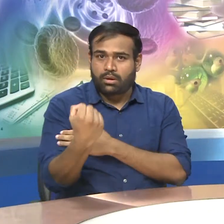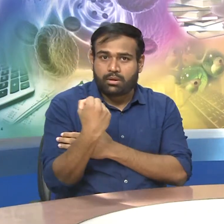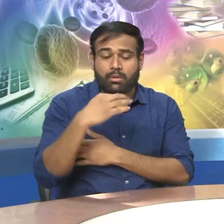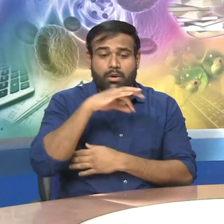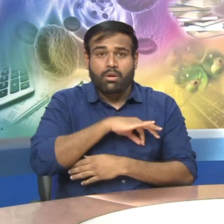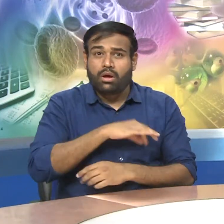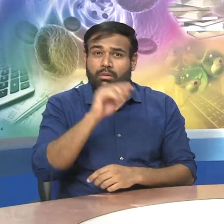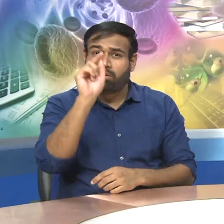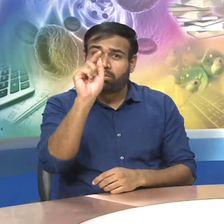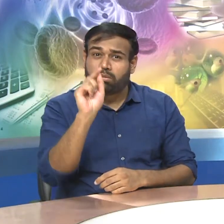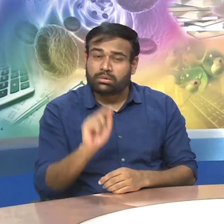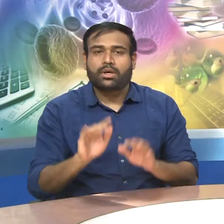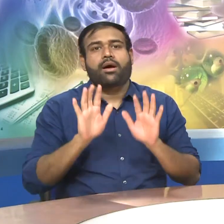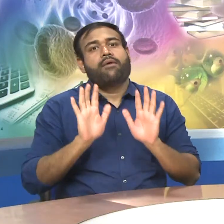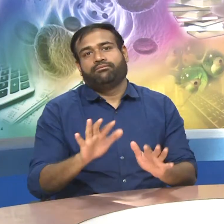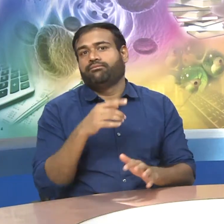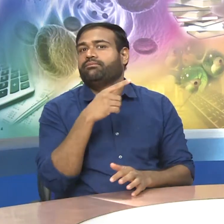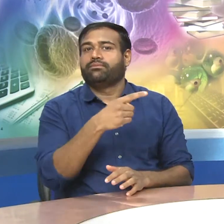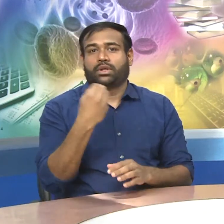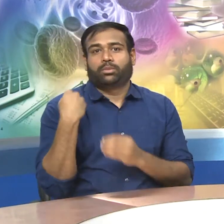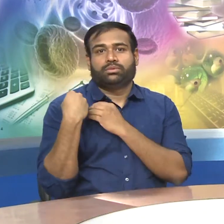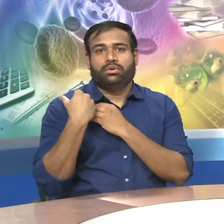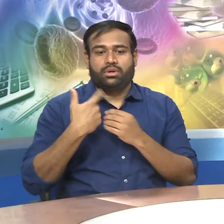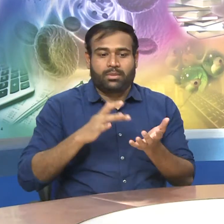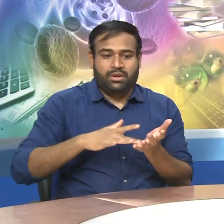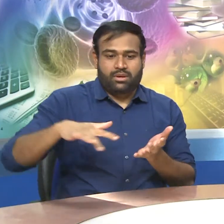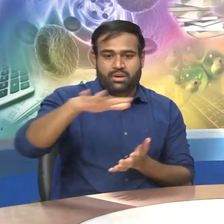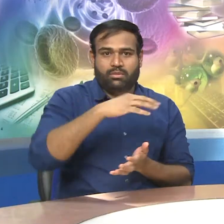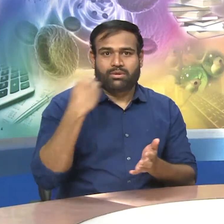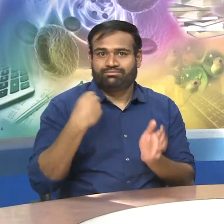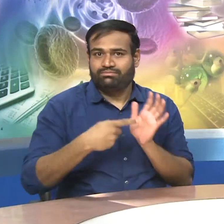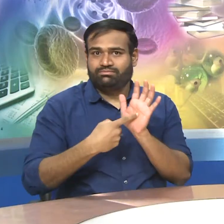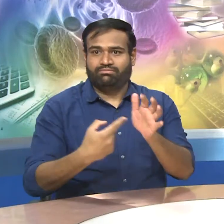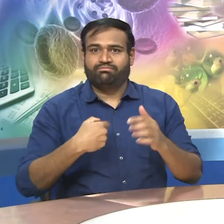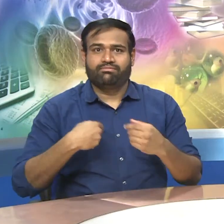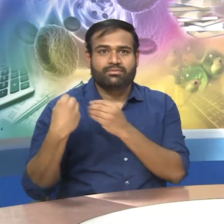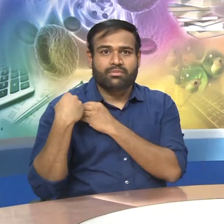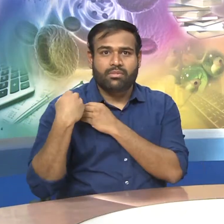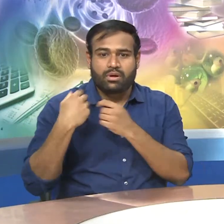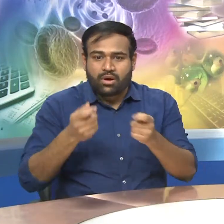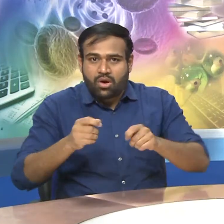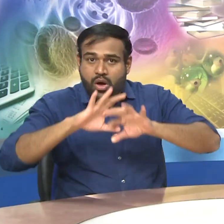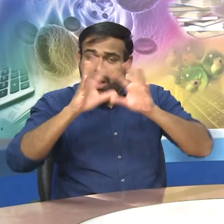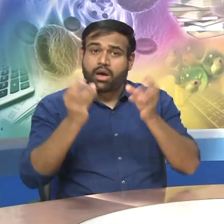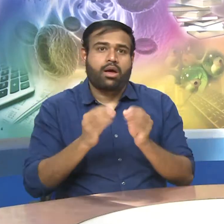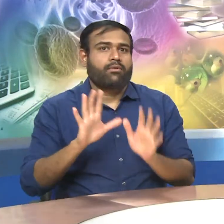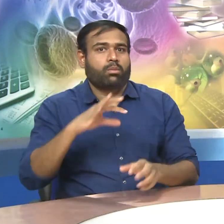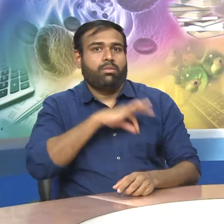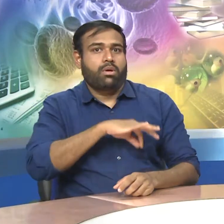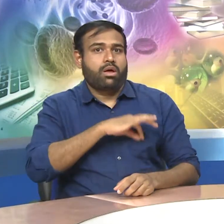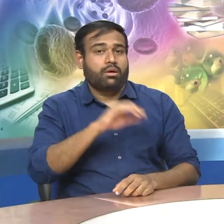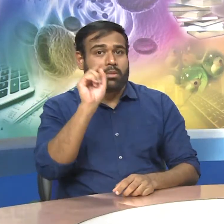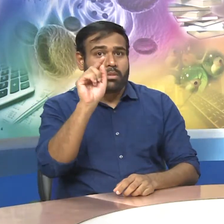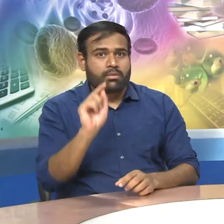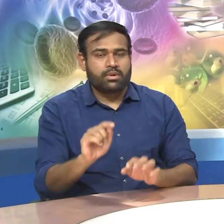holding it some financial gain or advantage or benefits.